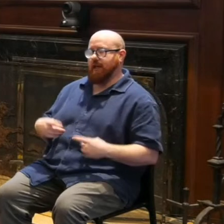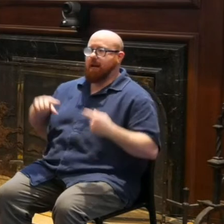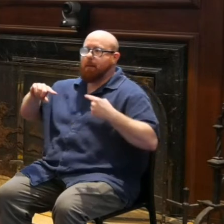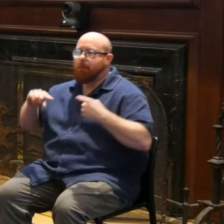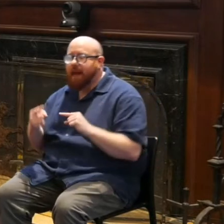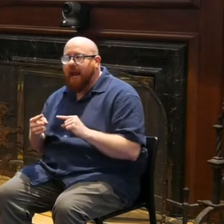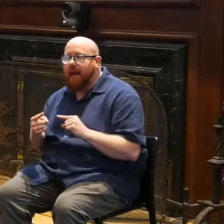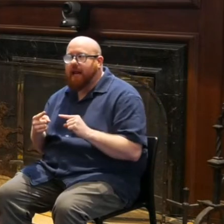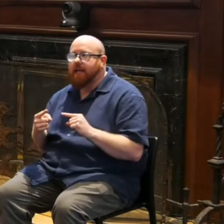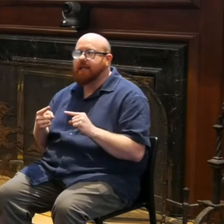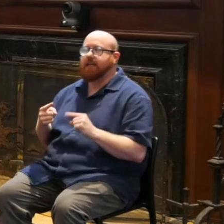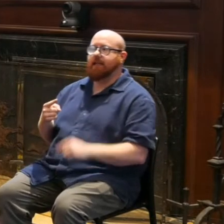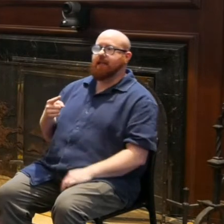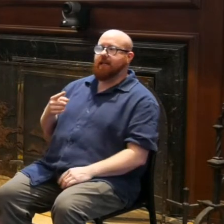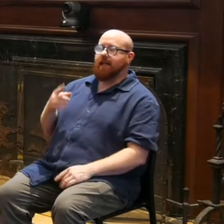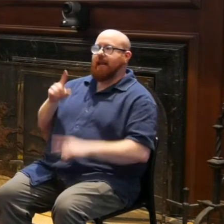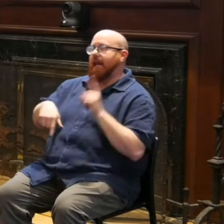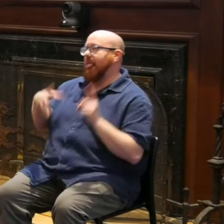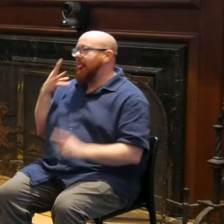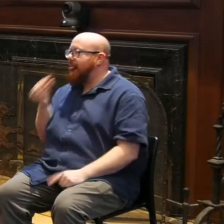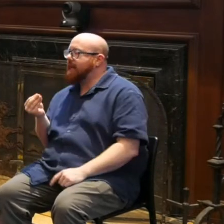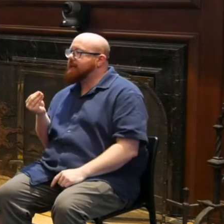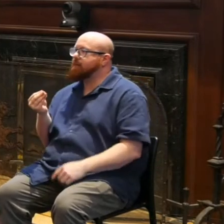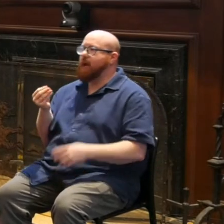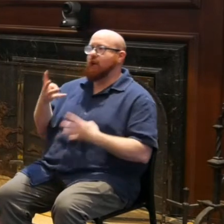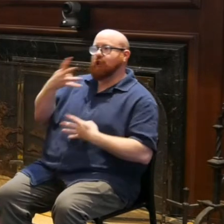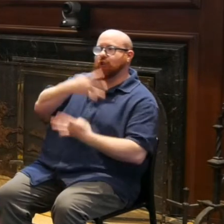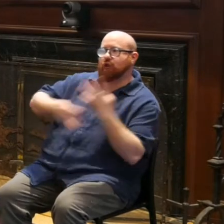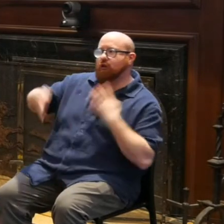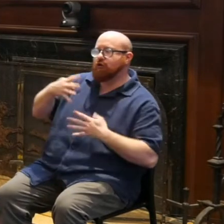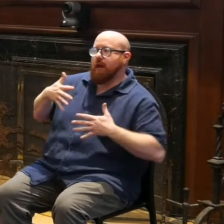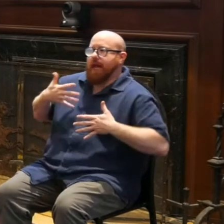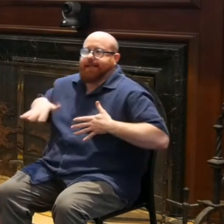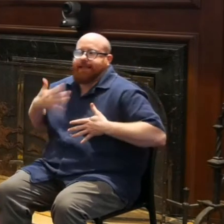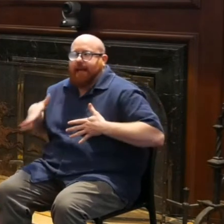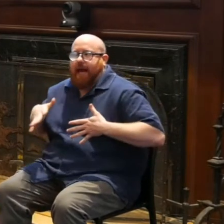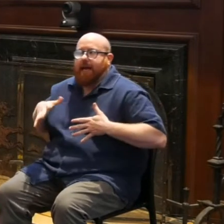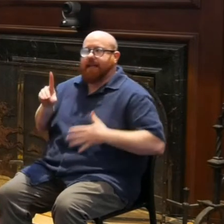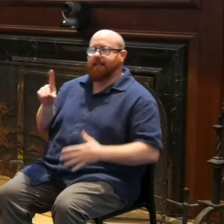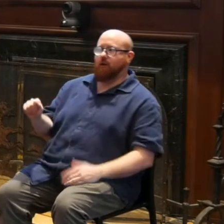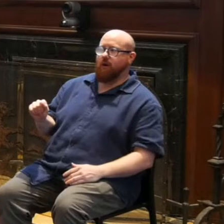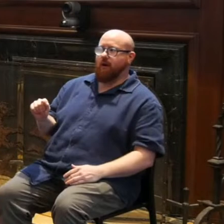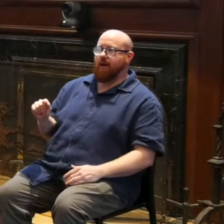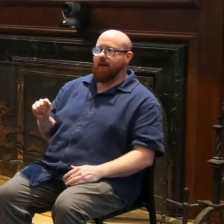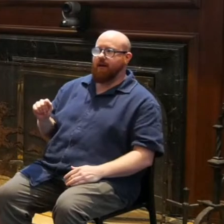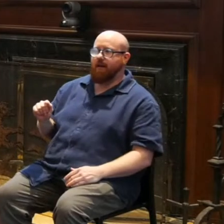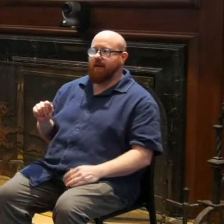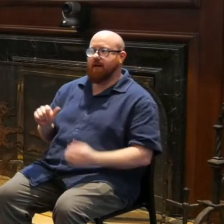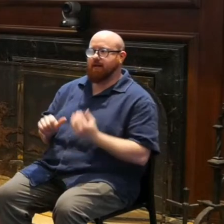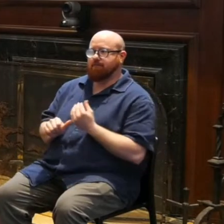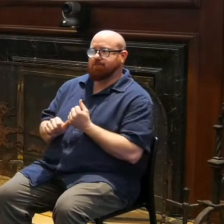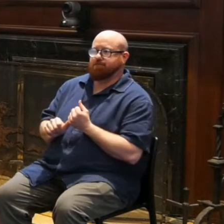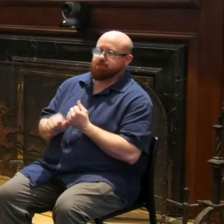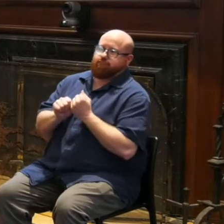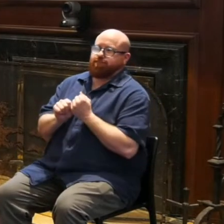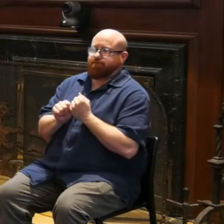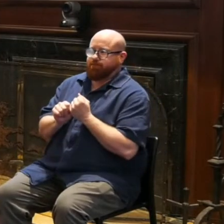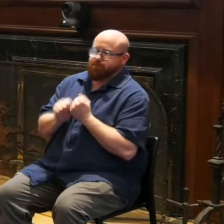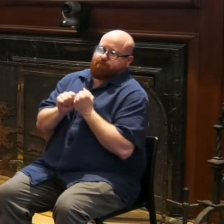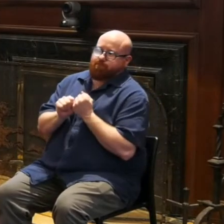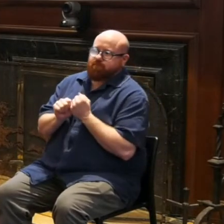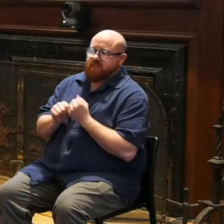social anxiety disorder, constipation, high cholesterol, thinning